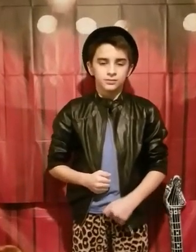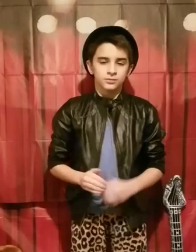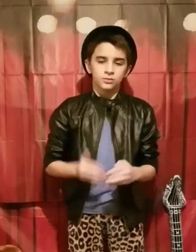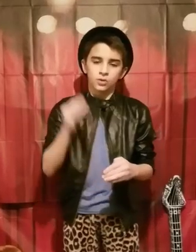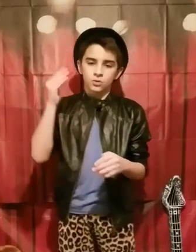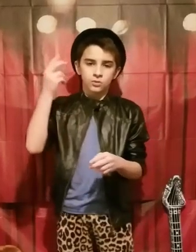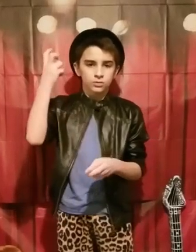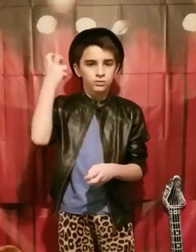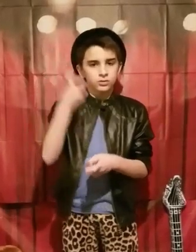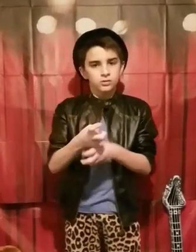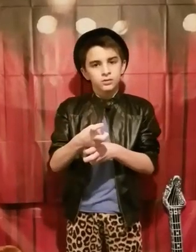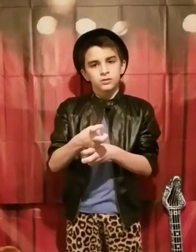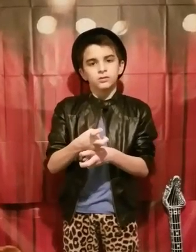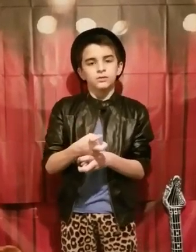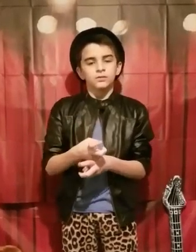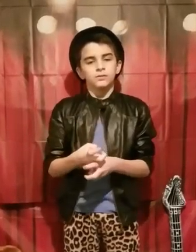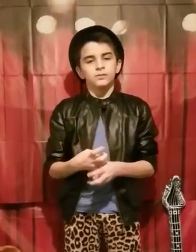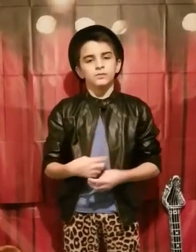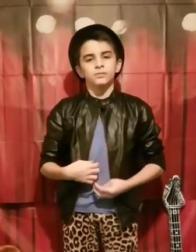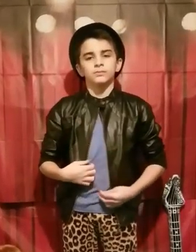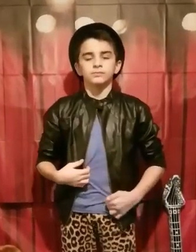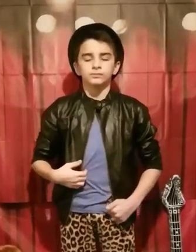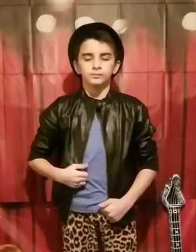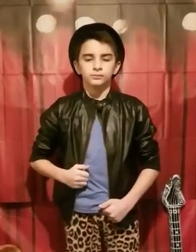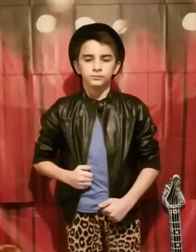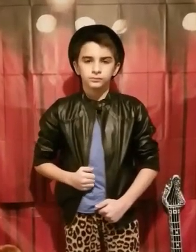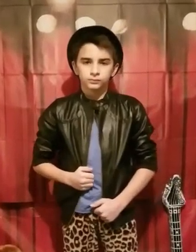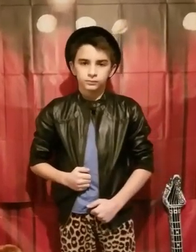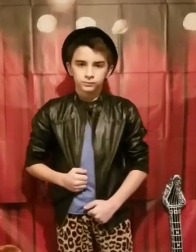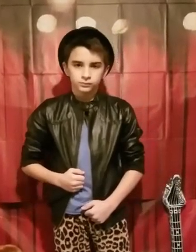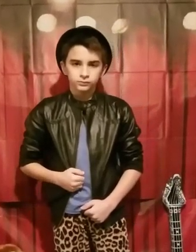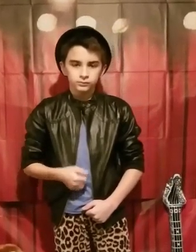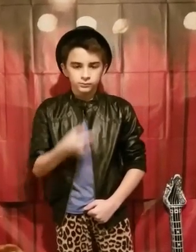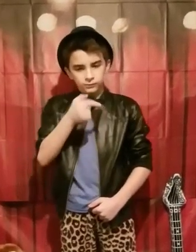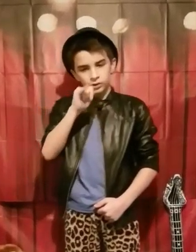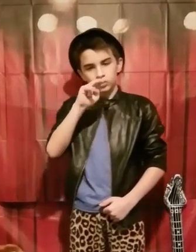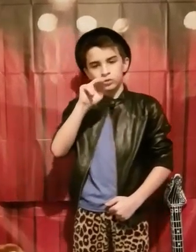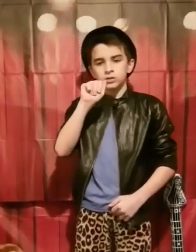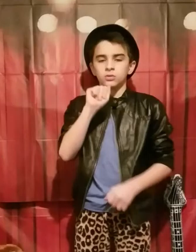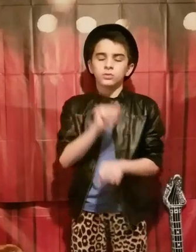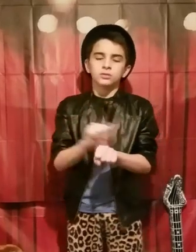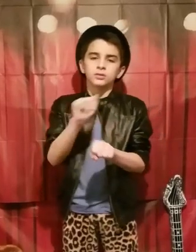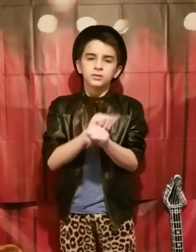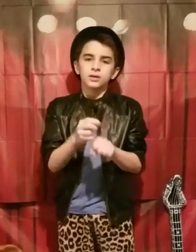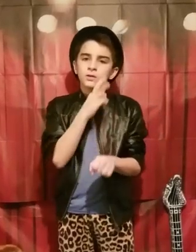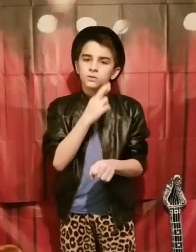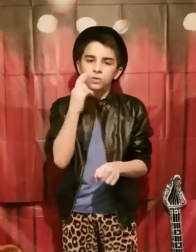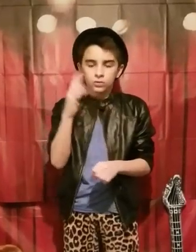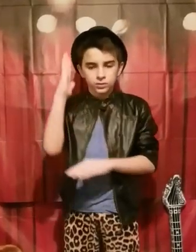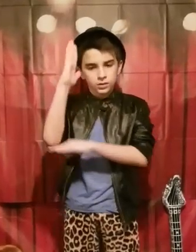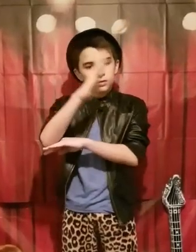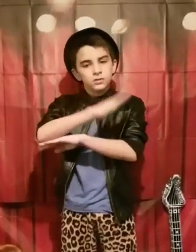So tough I want you to run so down in your lane